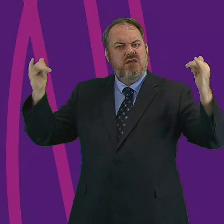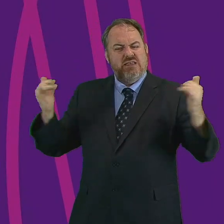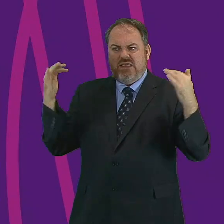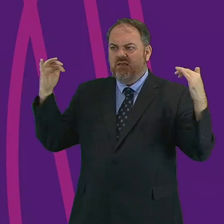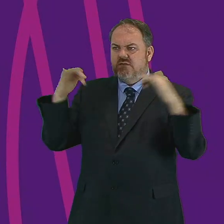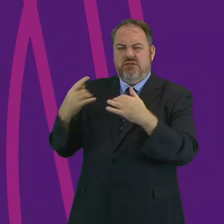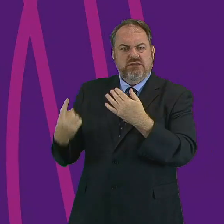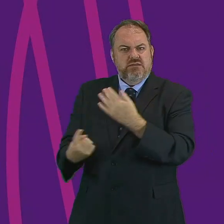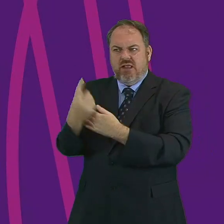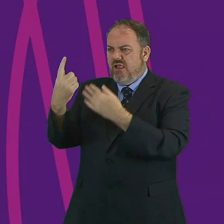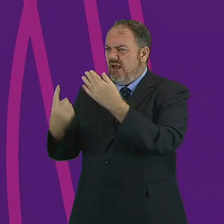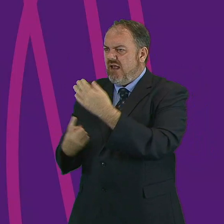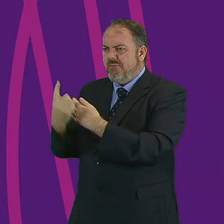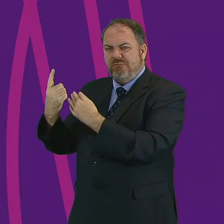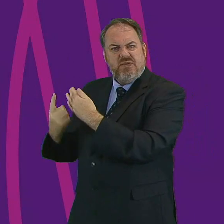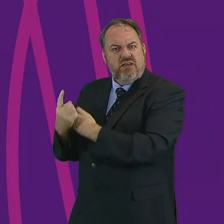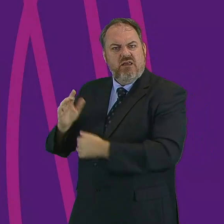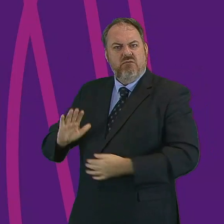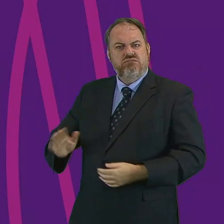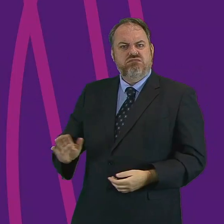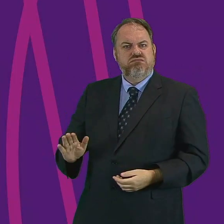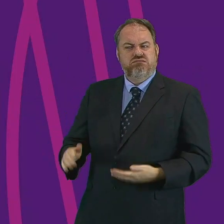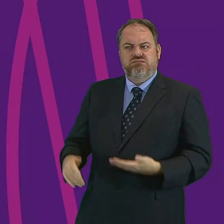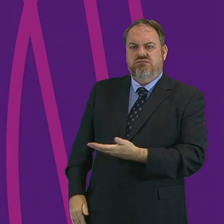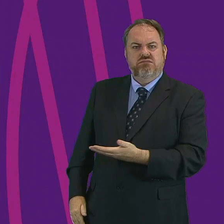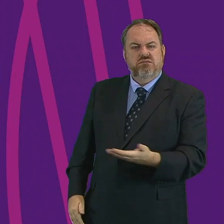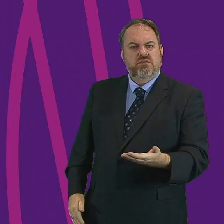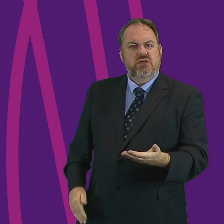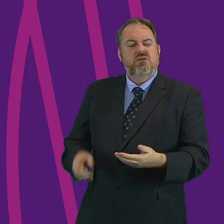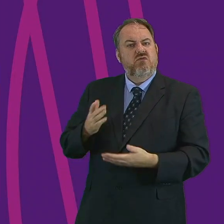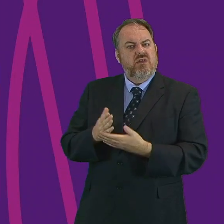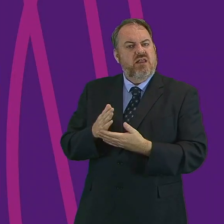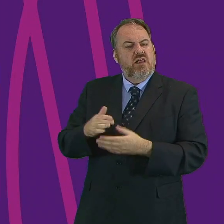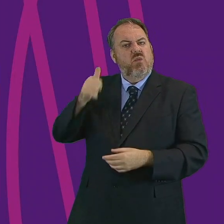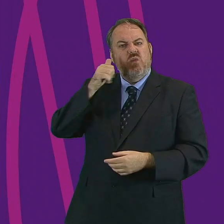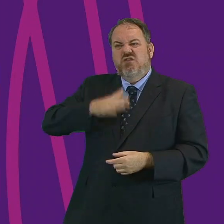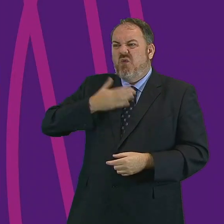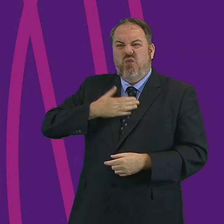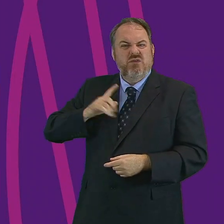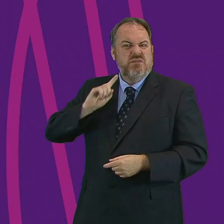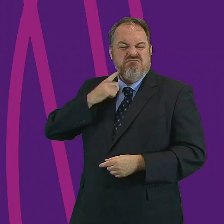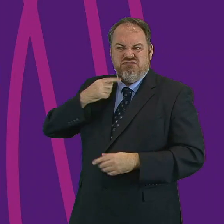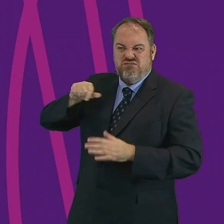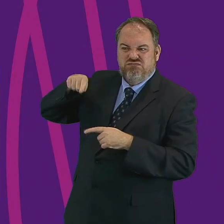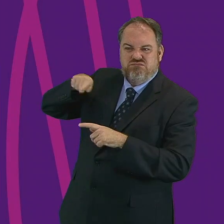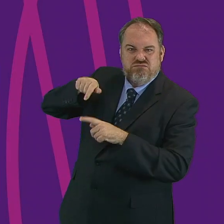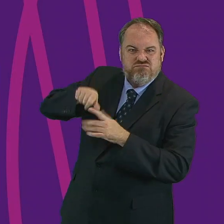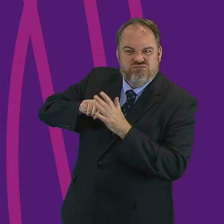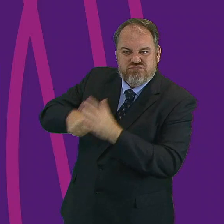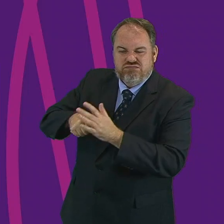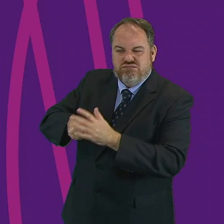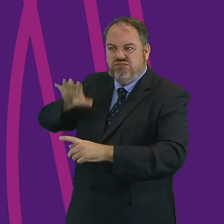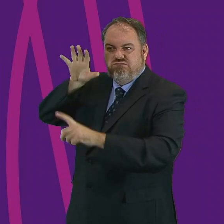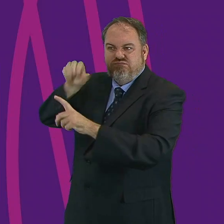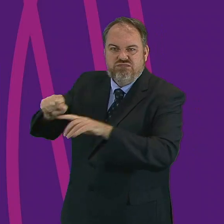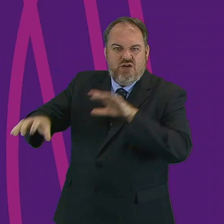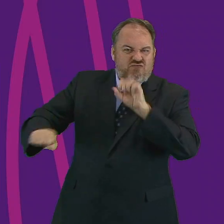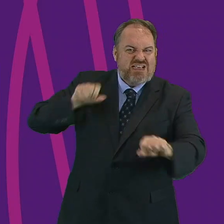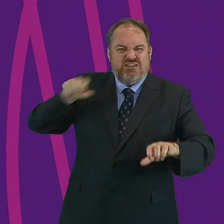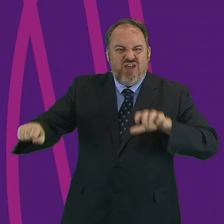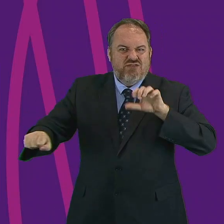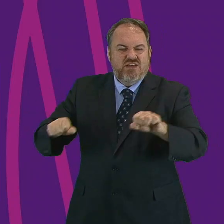29-year-old from Aberdeen report his experience of that just last week. And of course we know that if the virus spreads in the